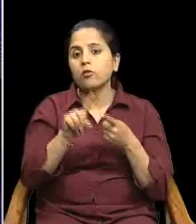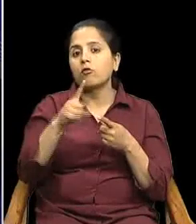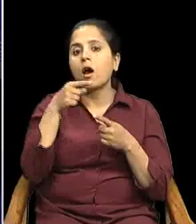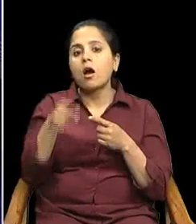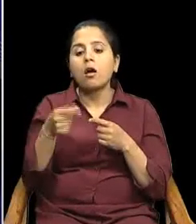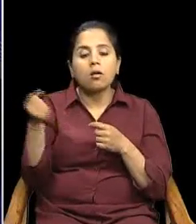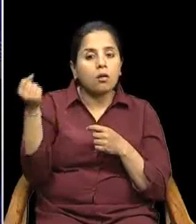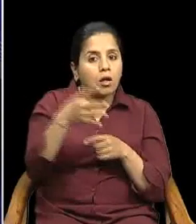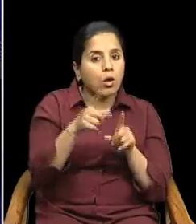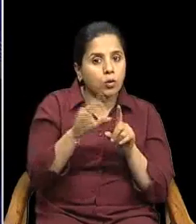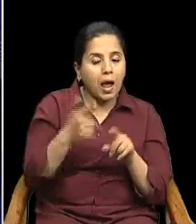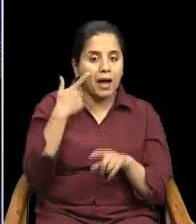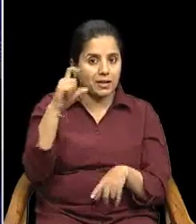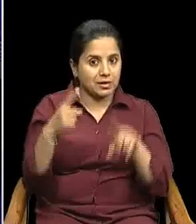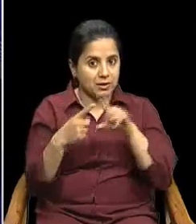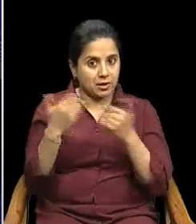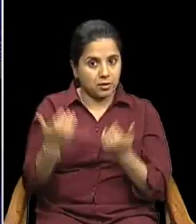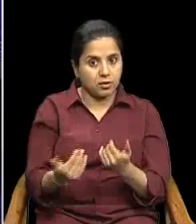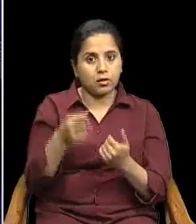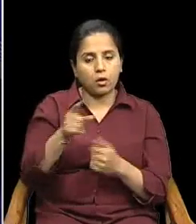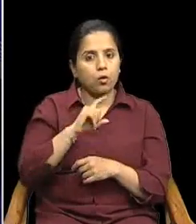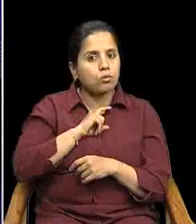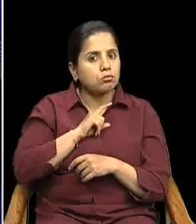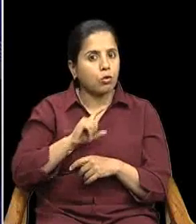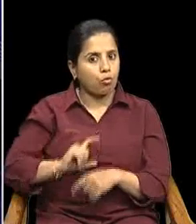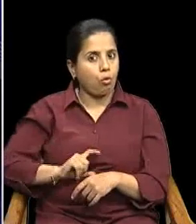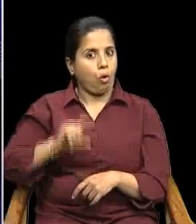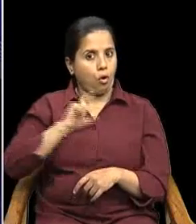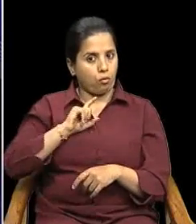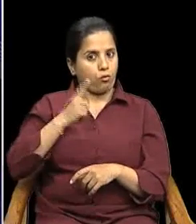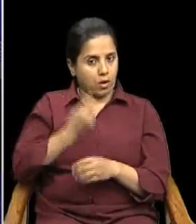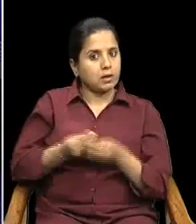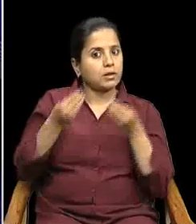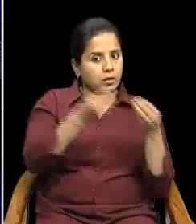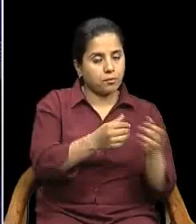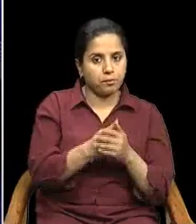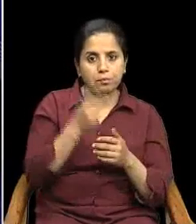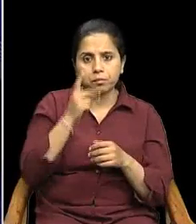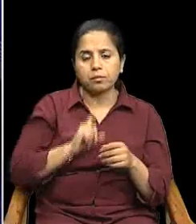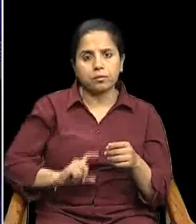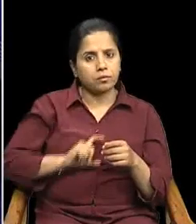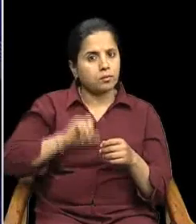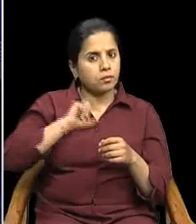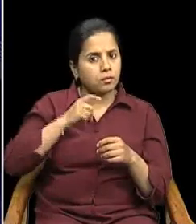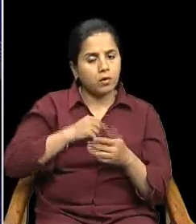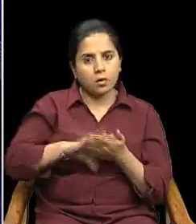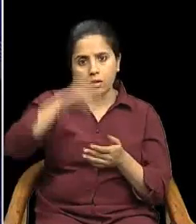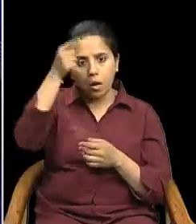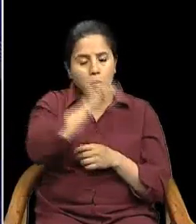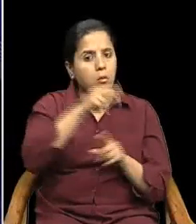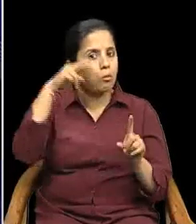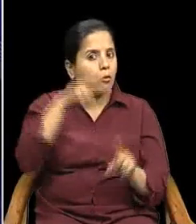contribution of ICT is confidence. Now let's see about the confidence from the learner's point of